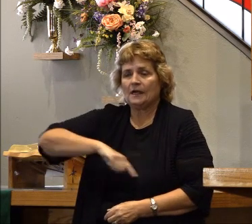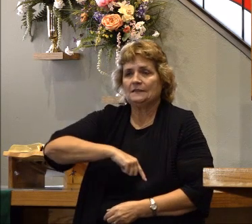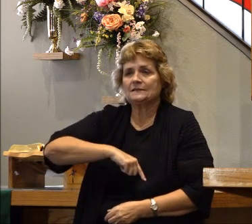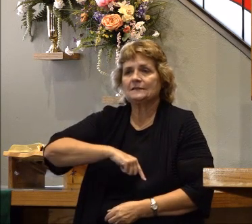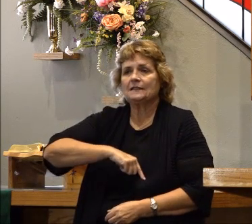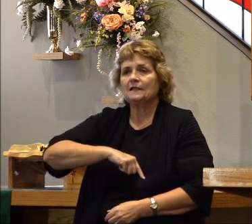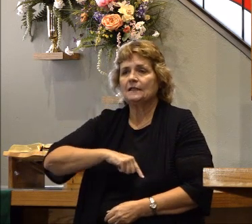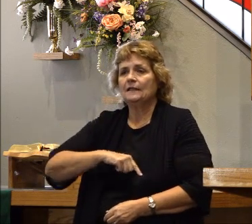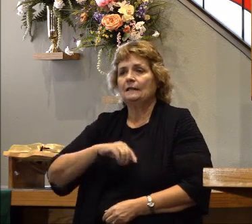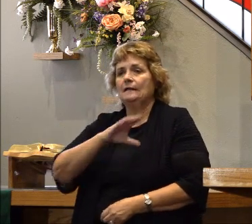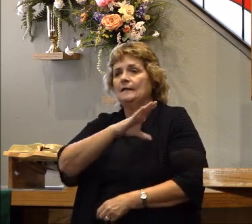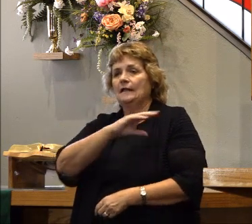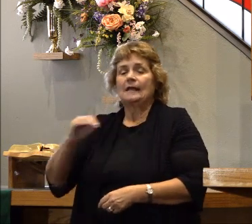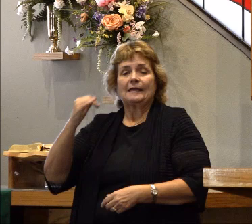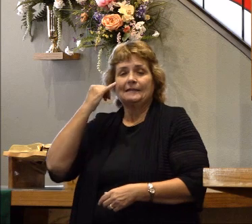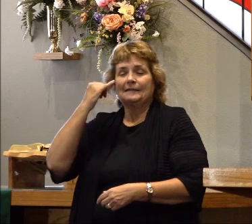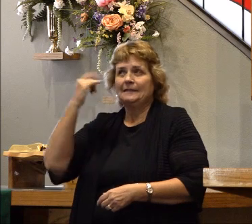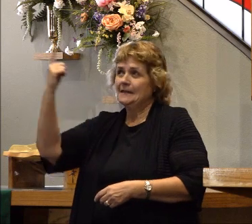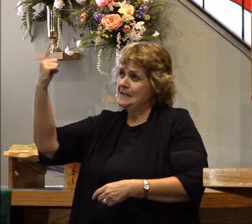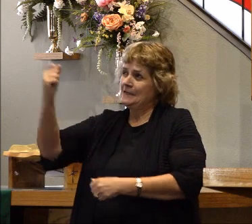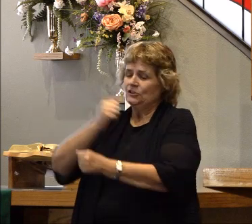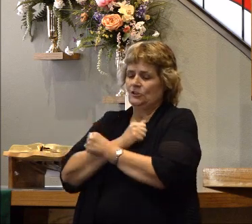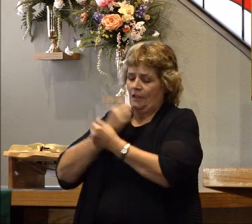you as you love one another.